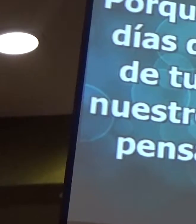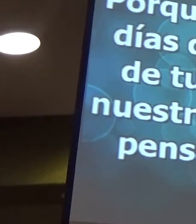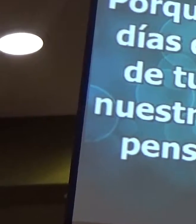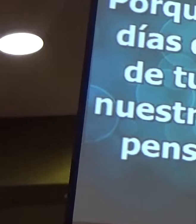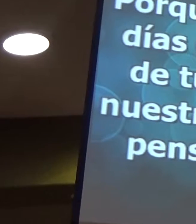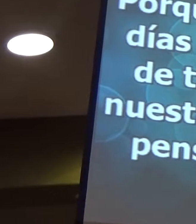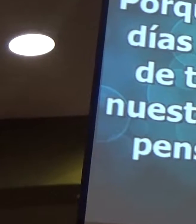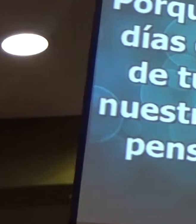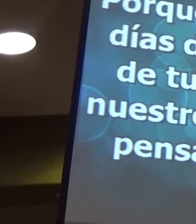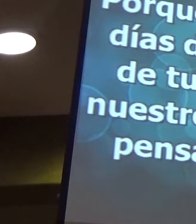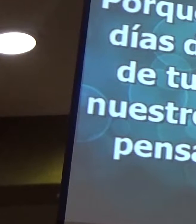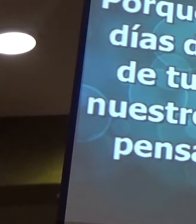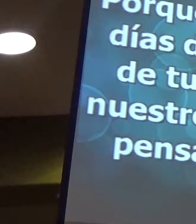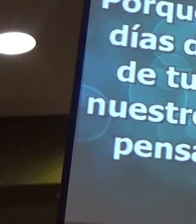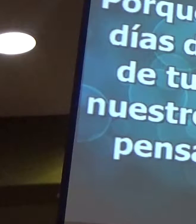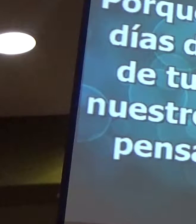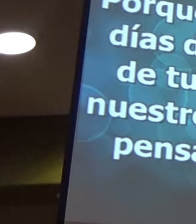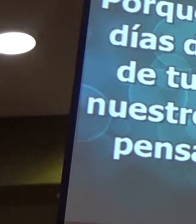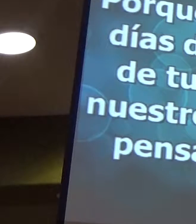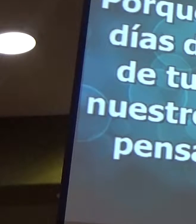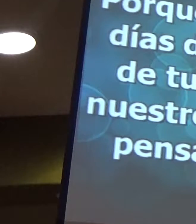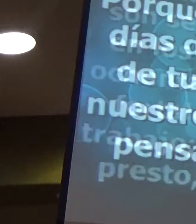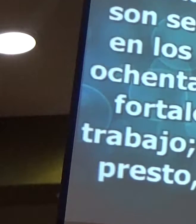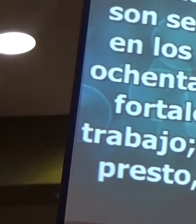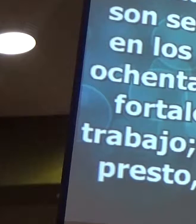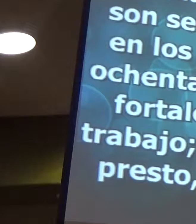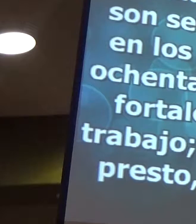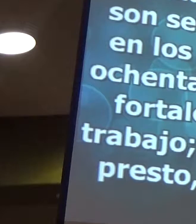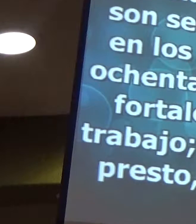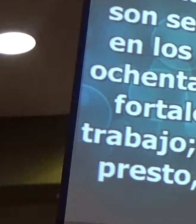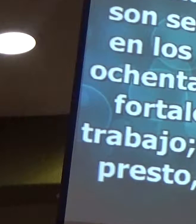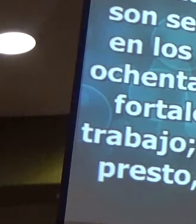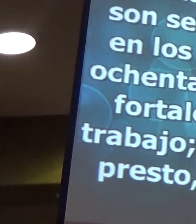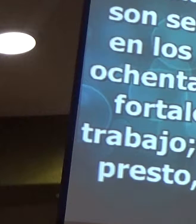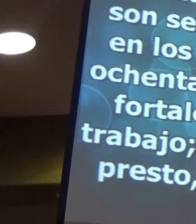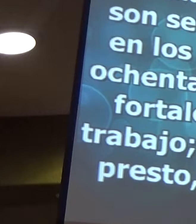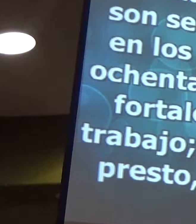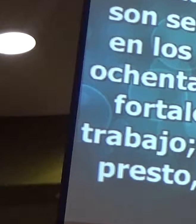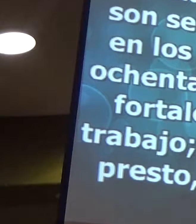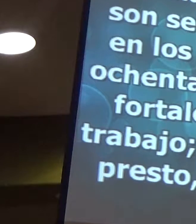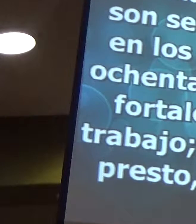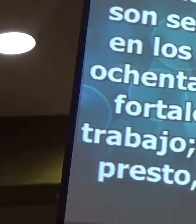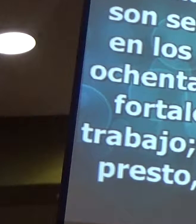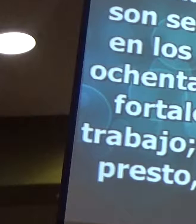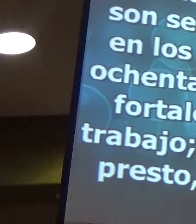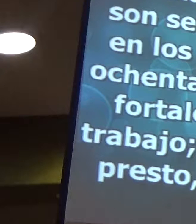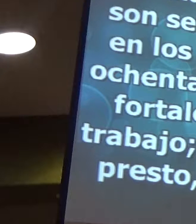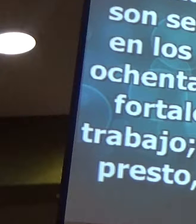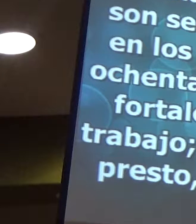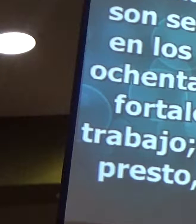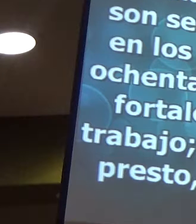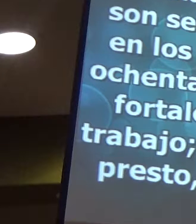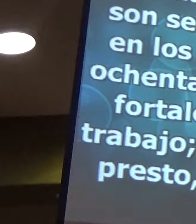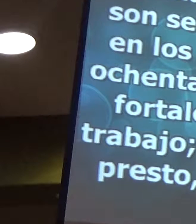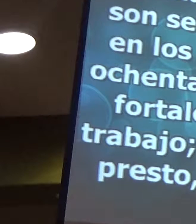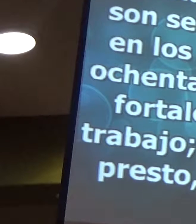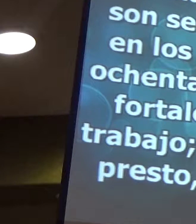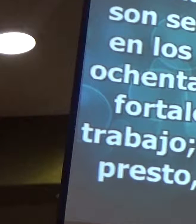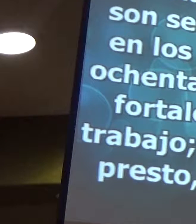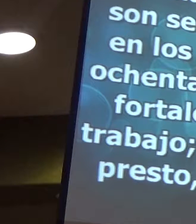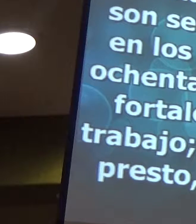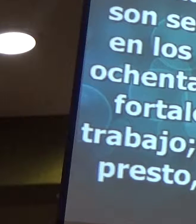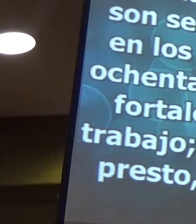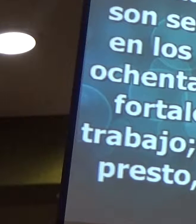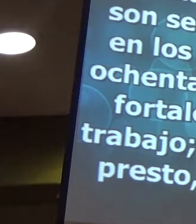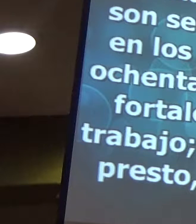un pensamiento. Los días de nuestra edad son 70 años, y si en los más robustos son 80